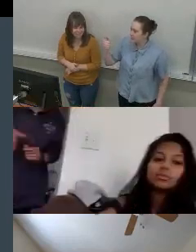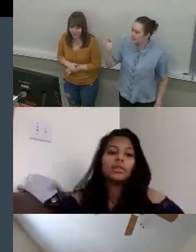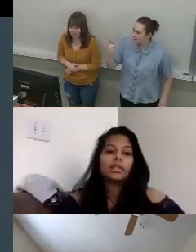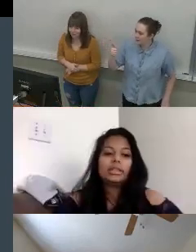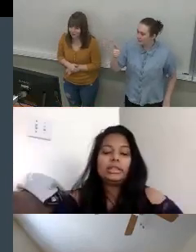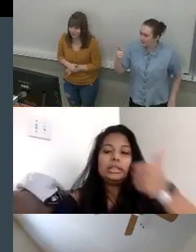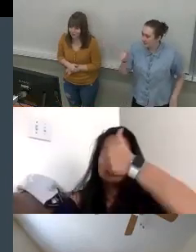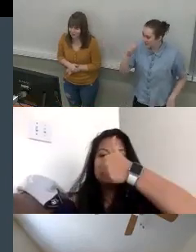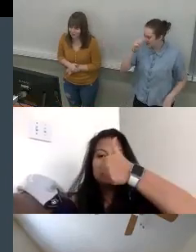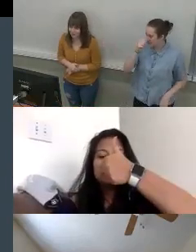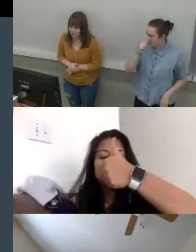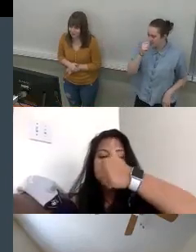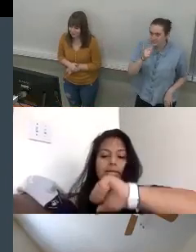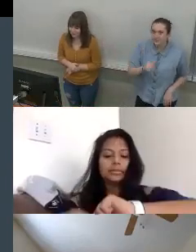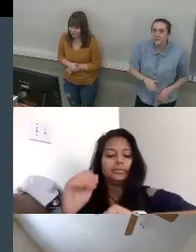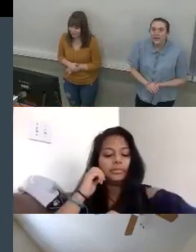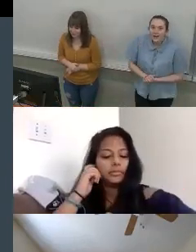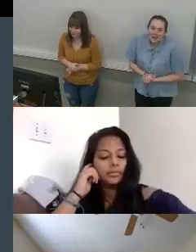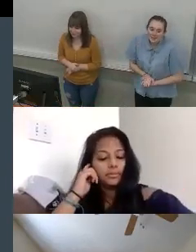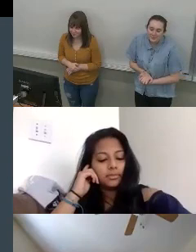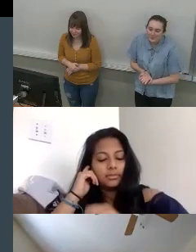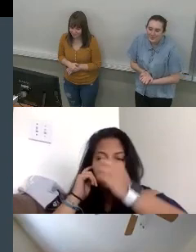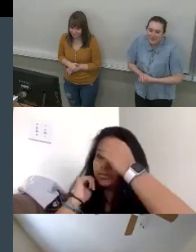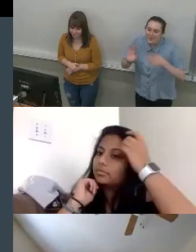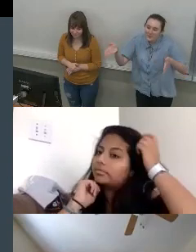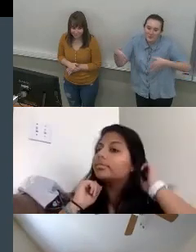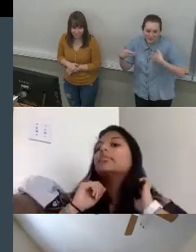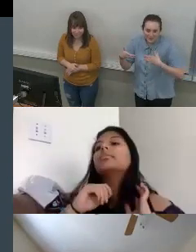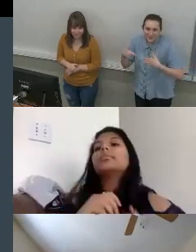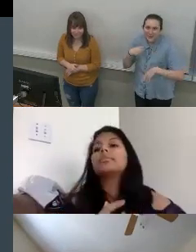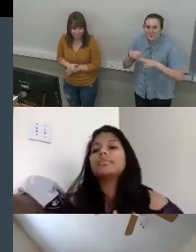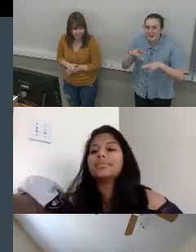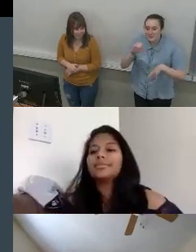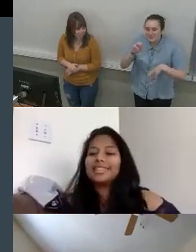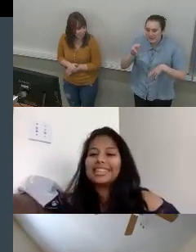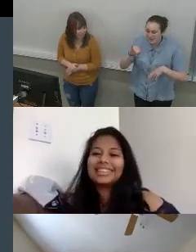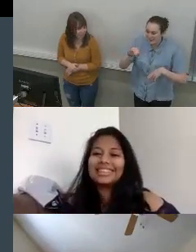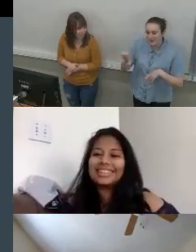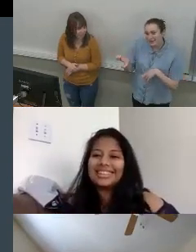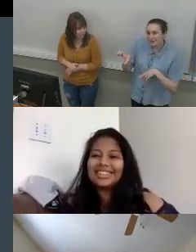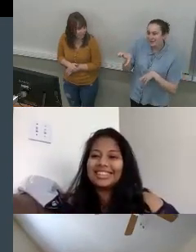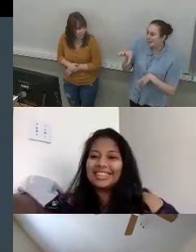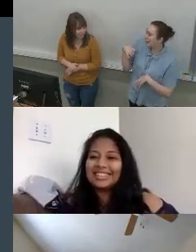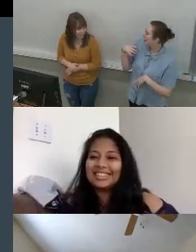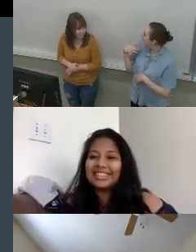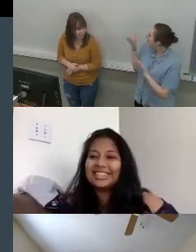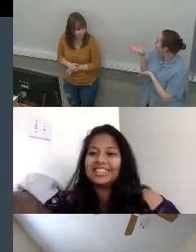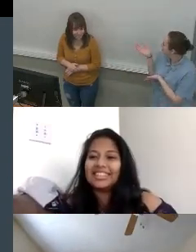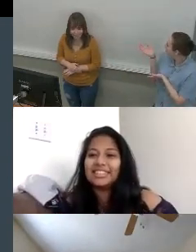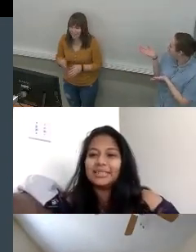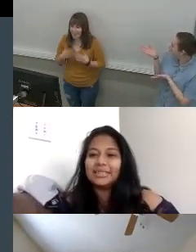right? Awesome. Okay. Well, welcome. My name is Cammie.